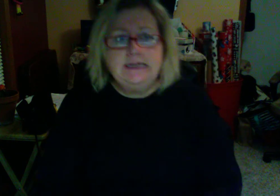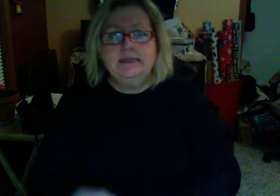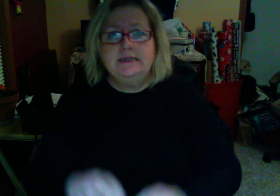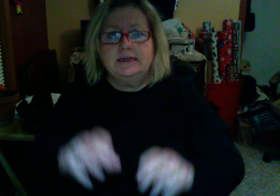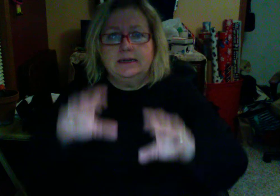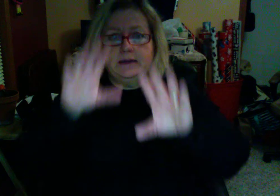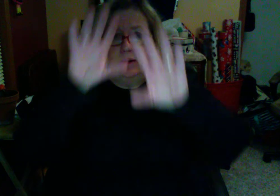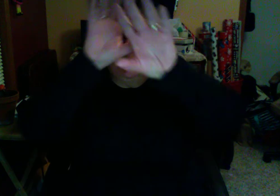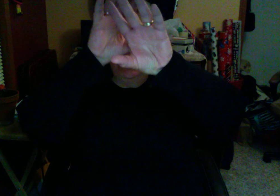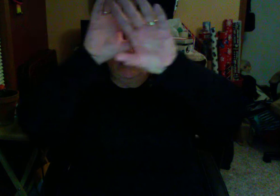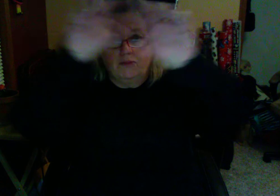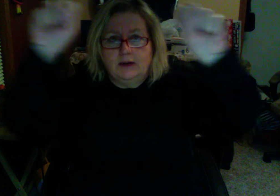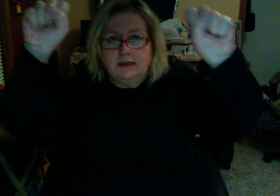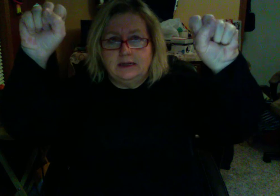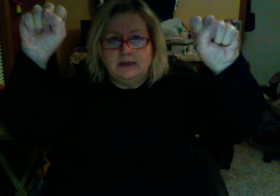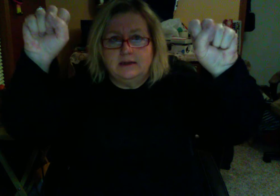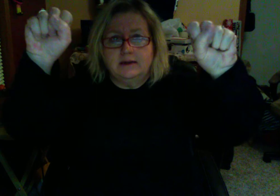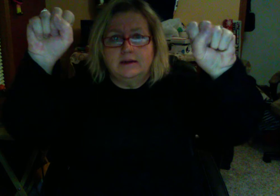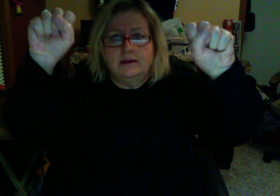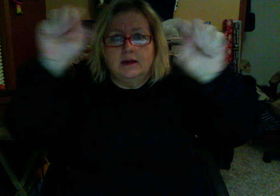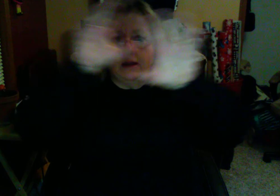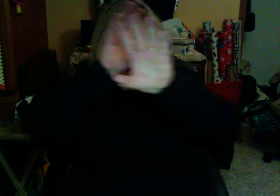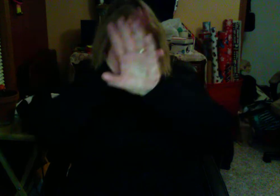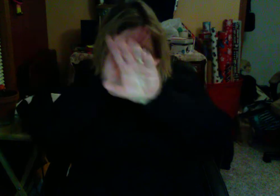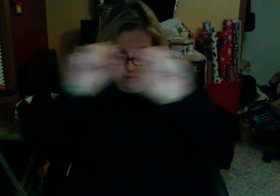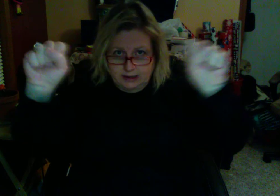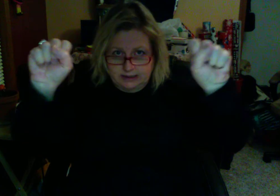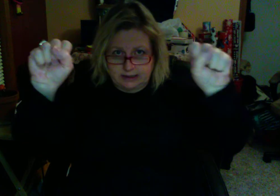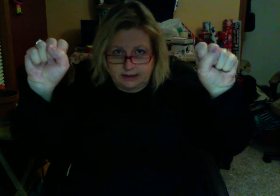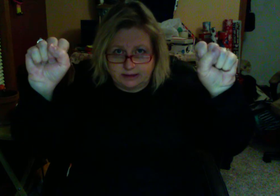President, president, president.